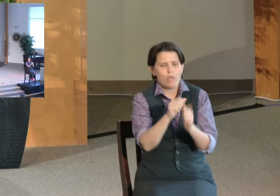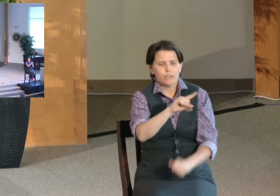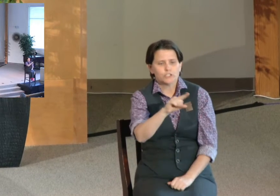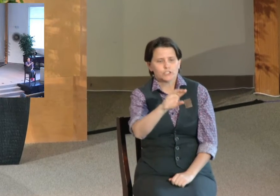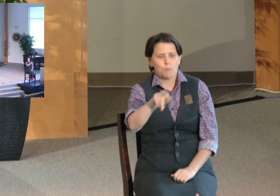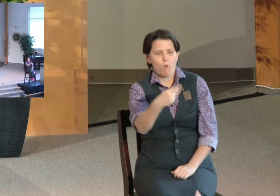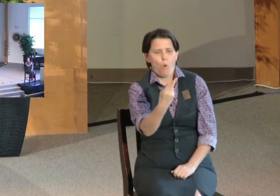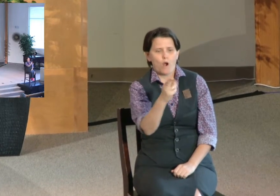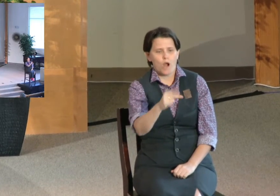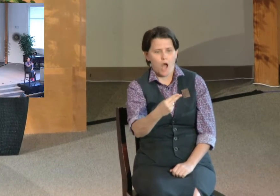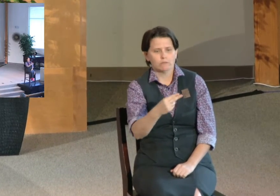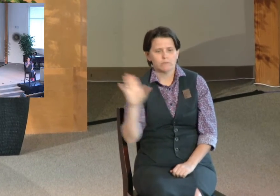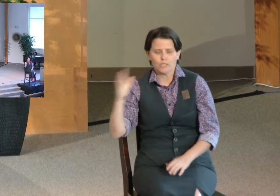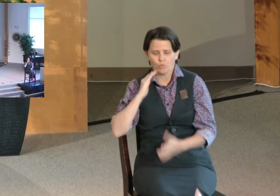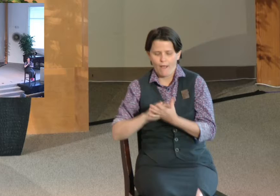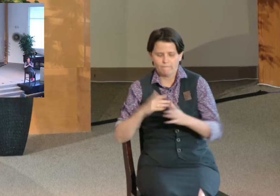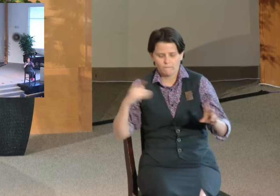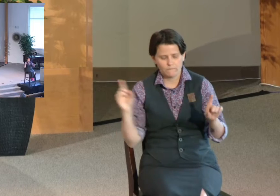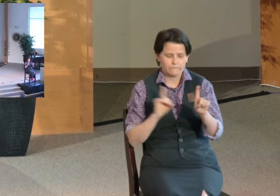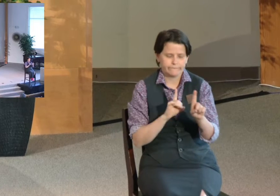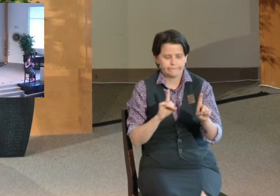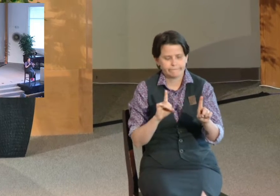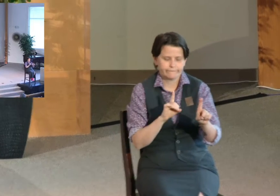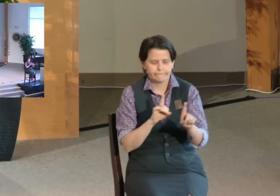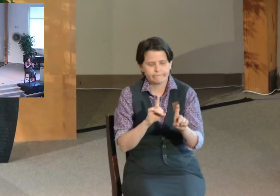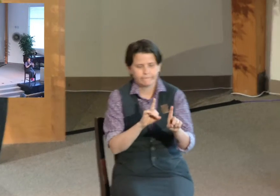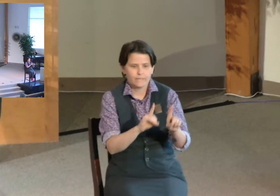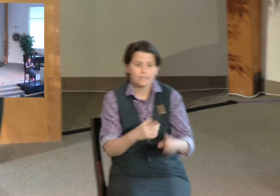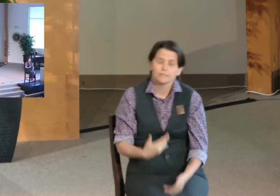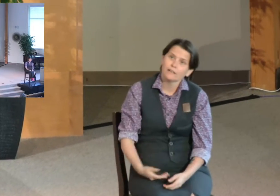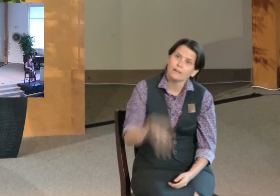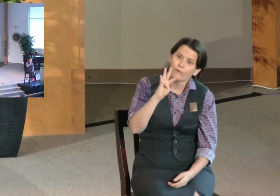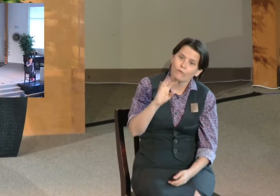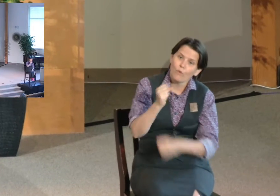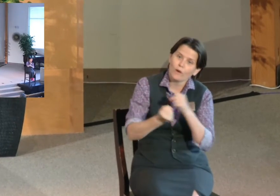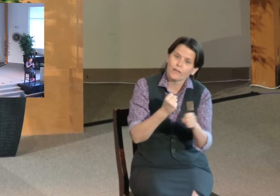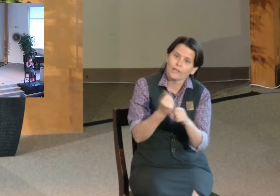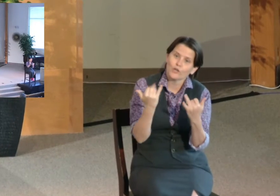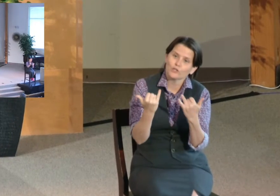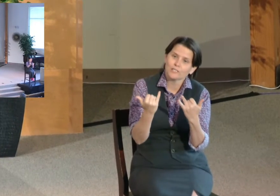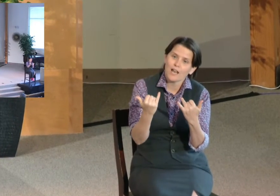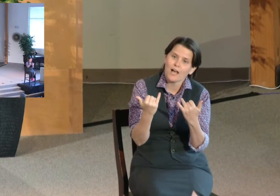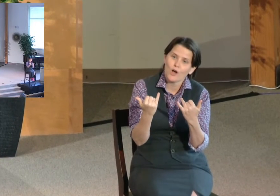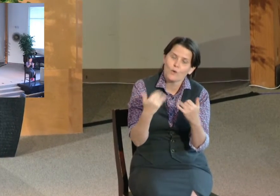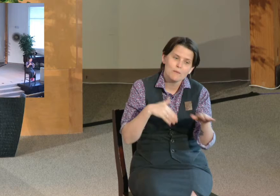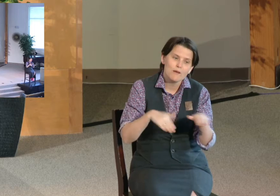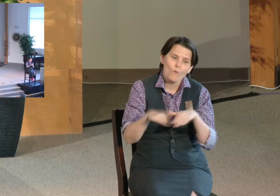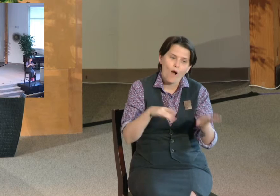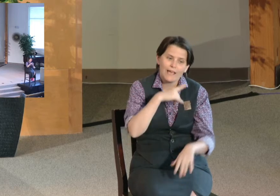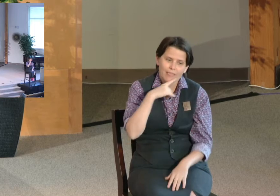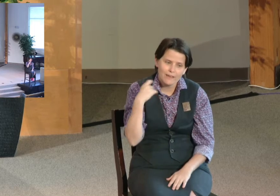it's been 40 years now we've been walking in the desert. Do you think we should ask for some directions now?